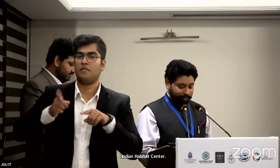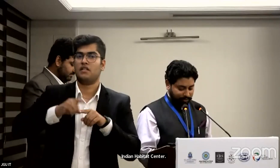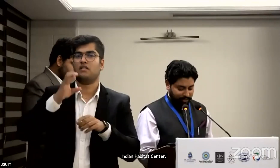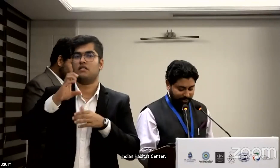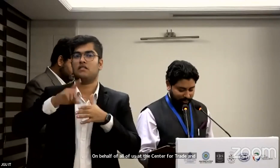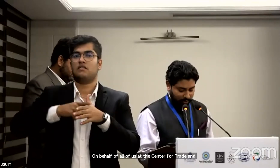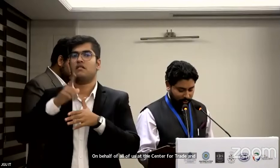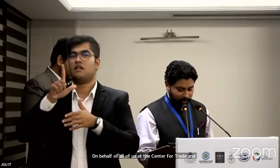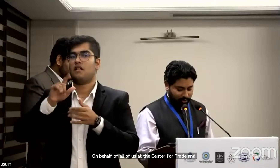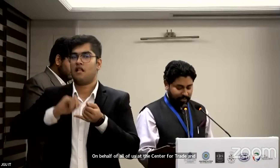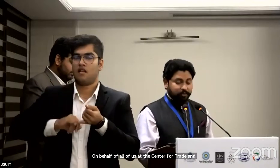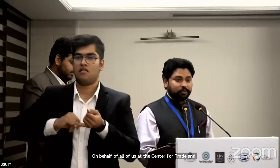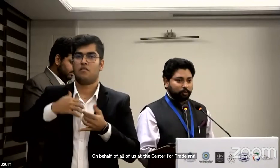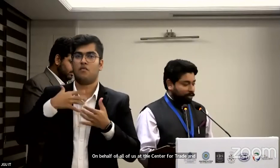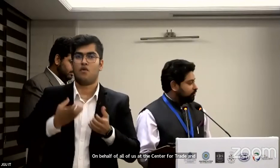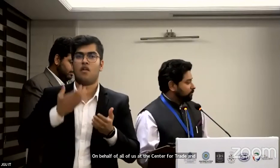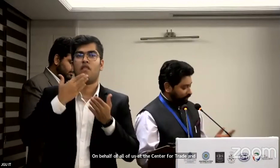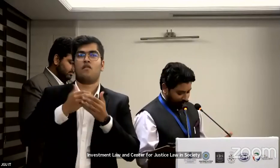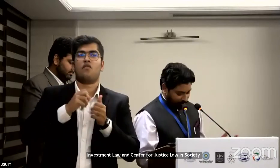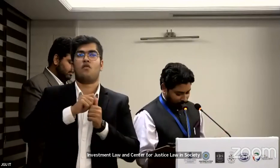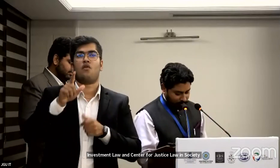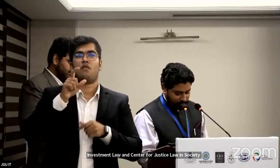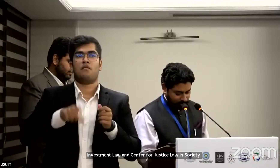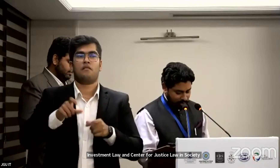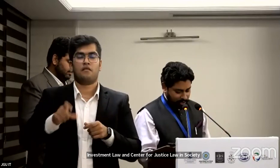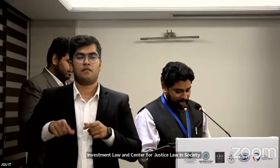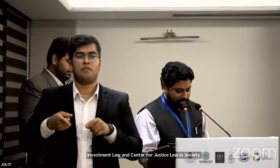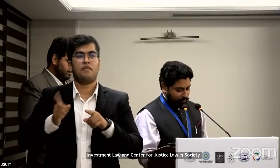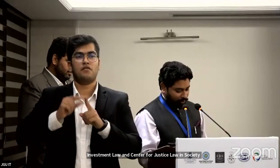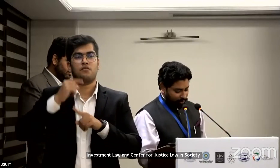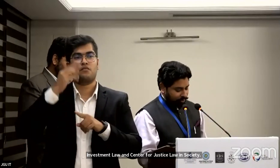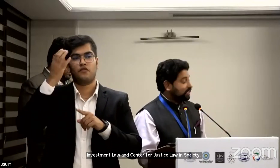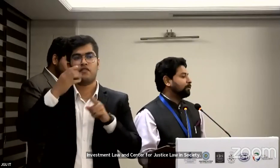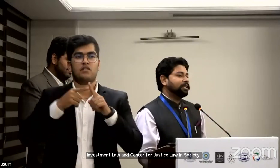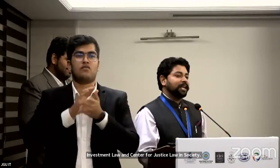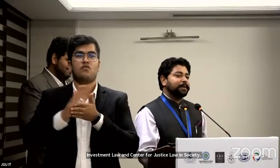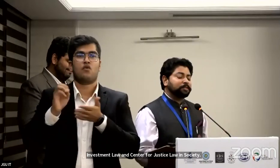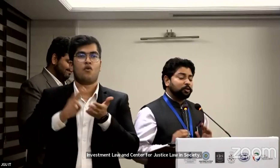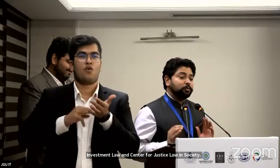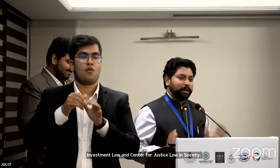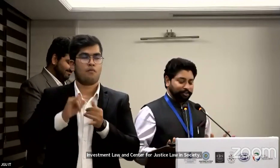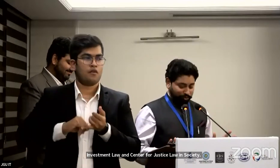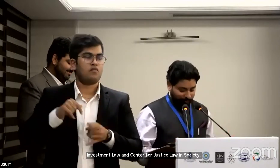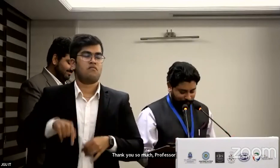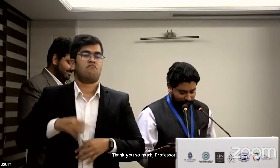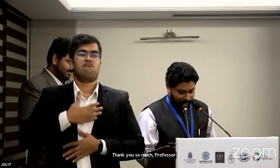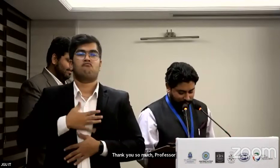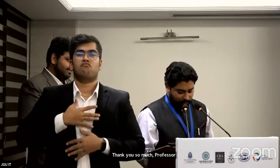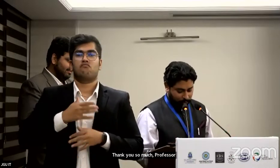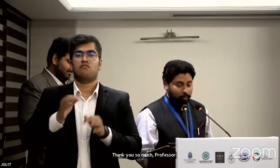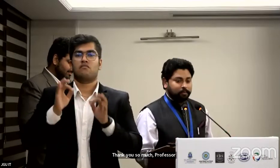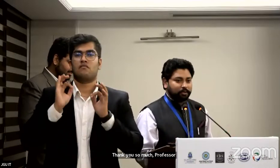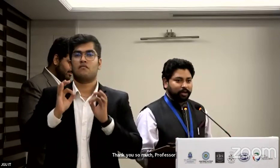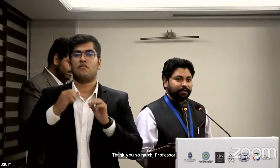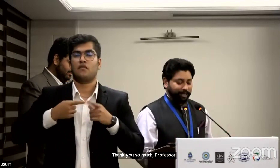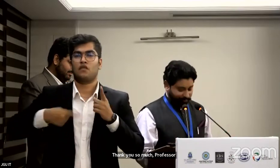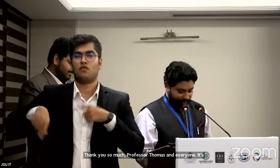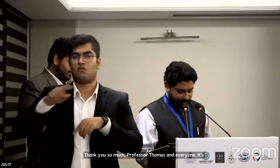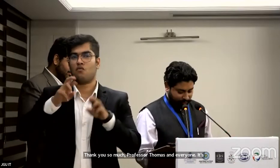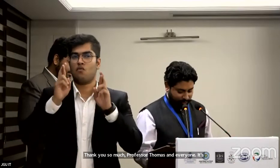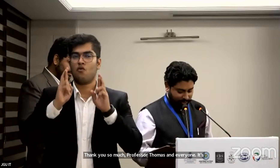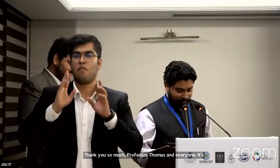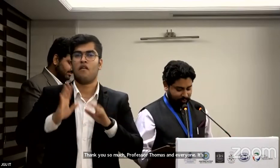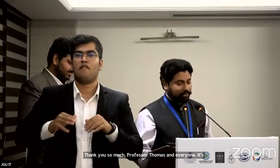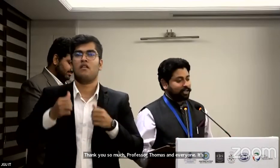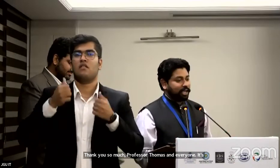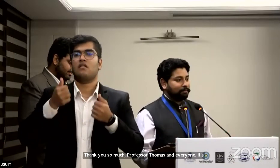Law and Society, thank you so much, Professor Thomas, and everyone. It's been an absolute pleasure. We hope you had a great rest